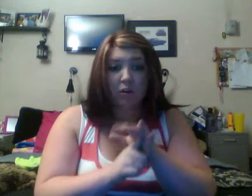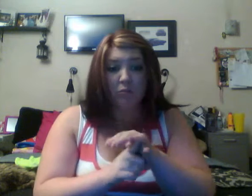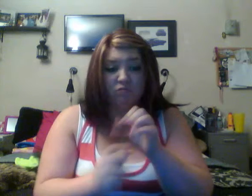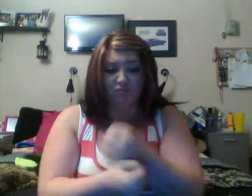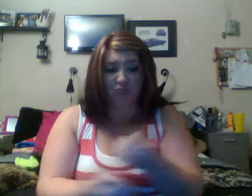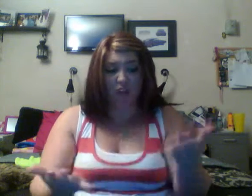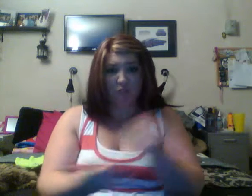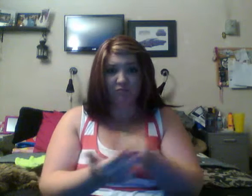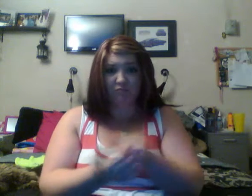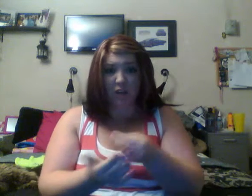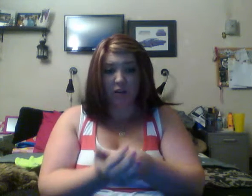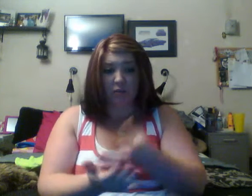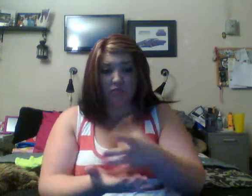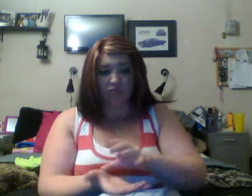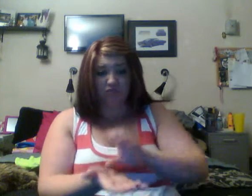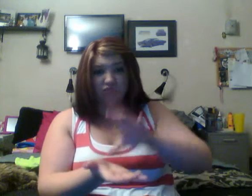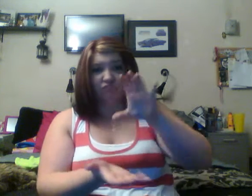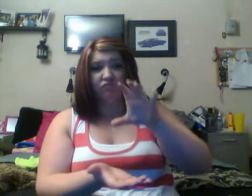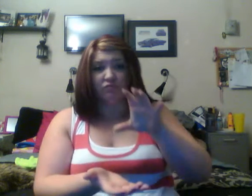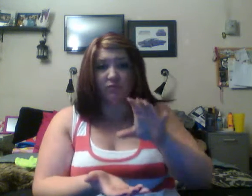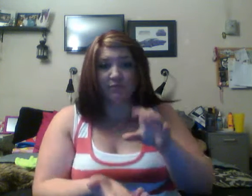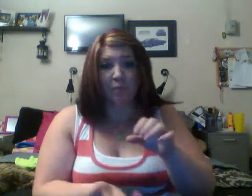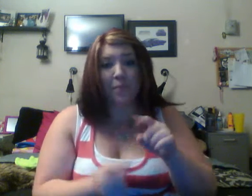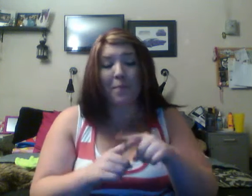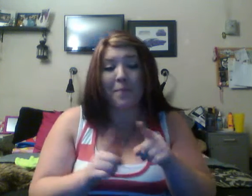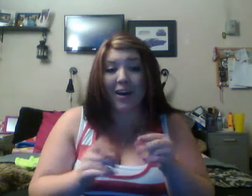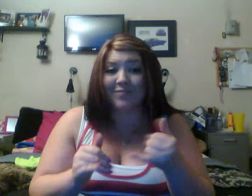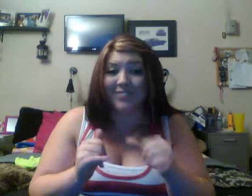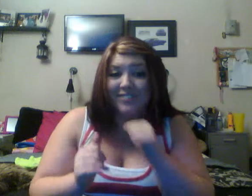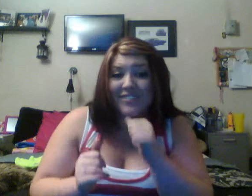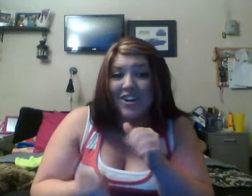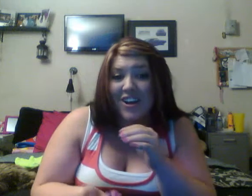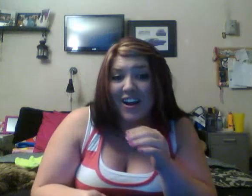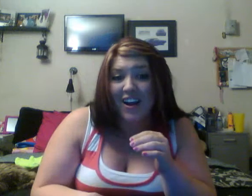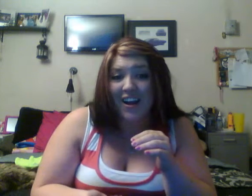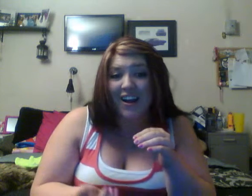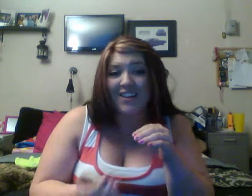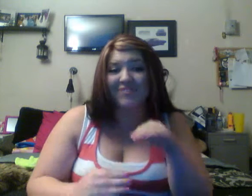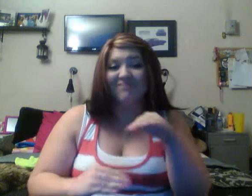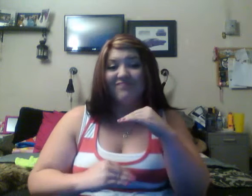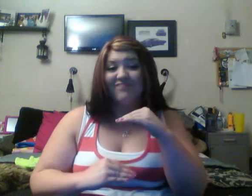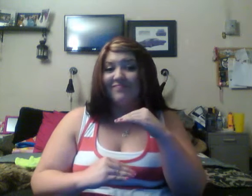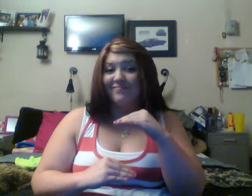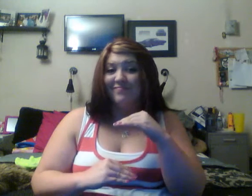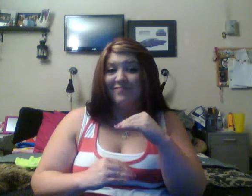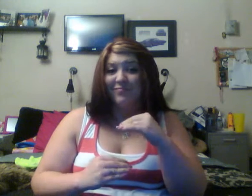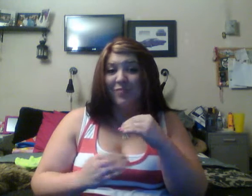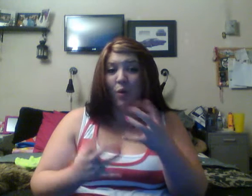him, but it wasn't. Because he knew he could make a good business, and he did, and he bought two houses in the